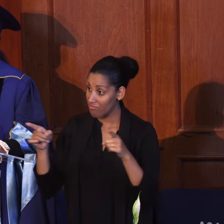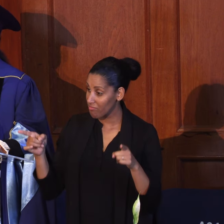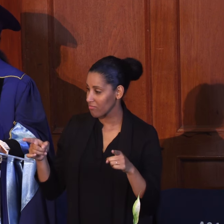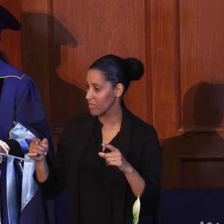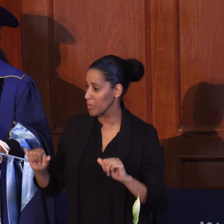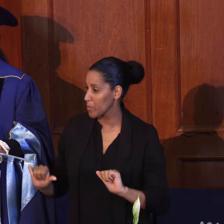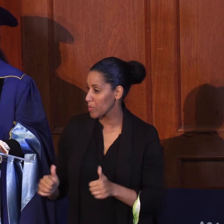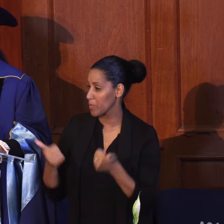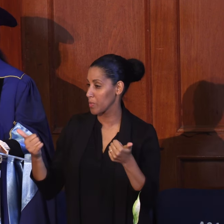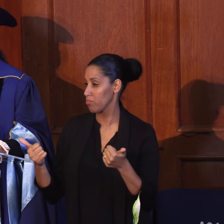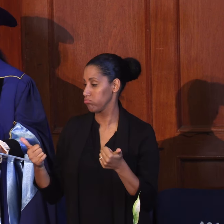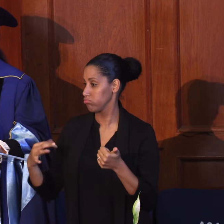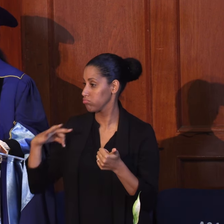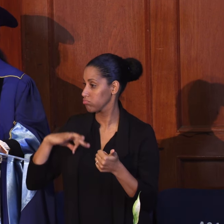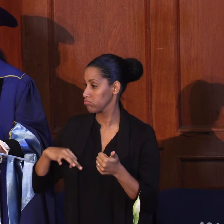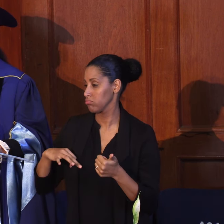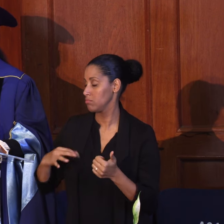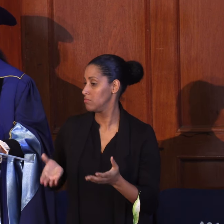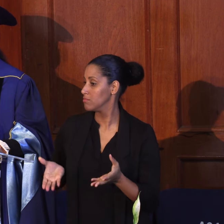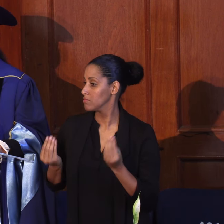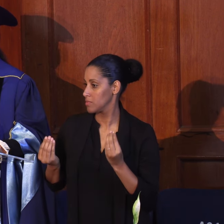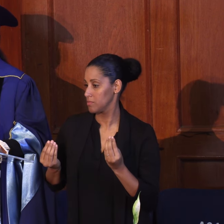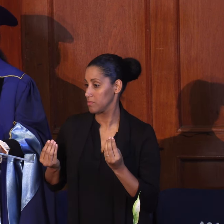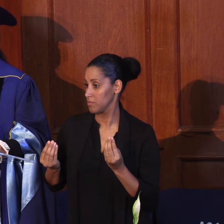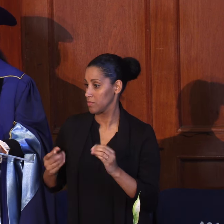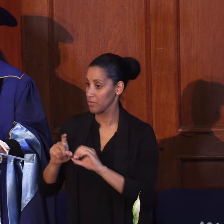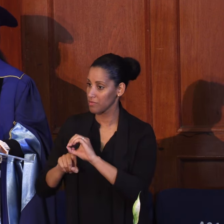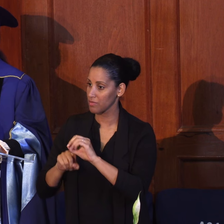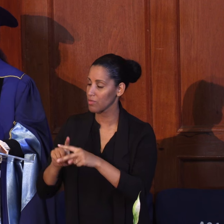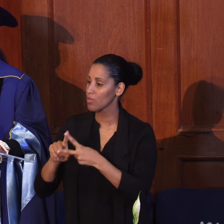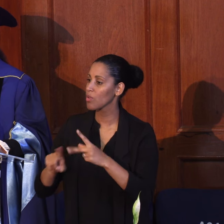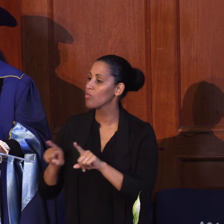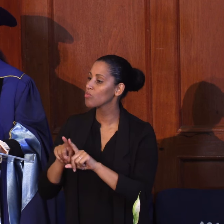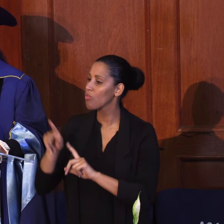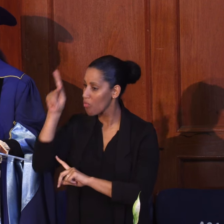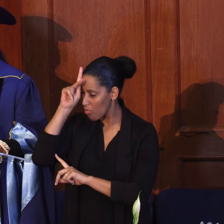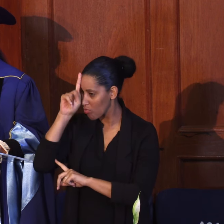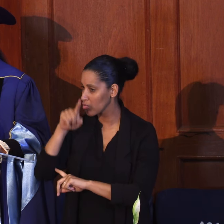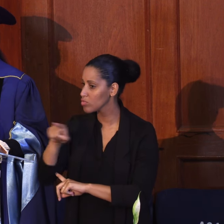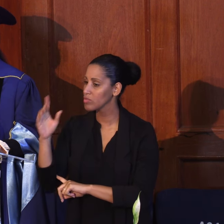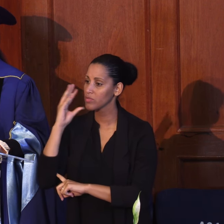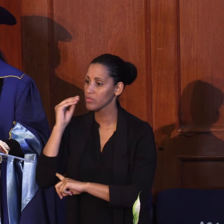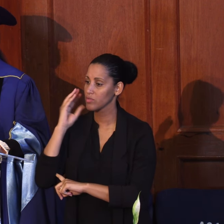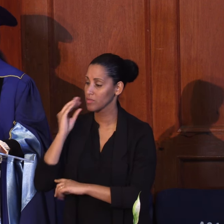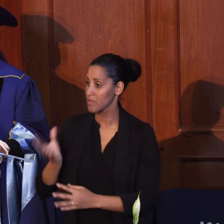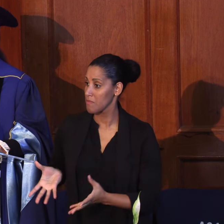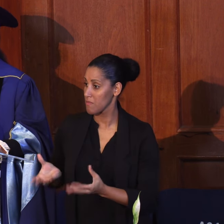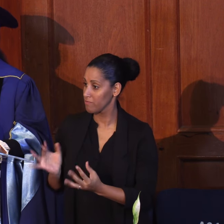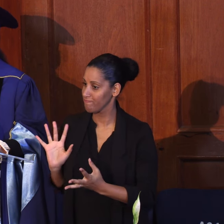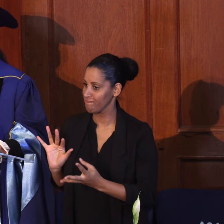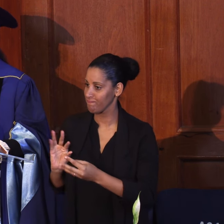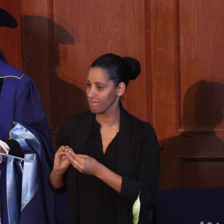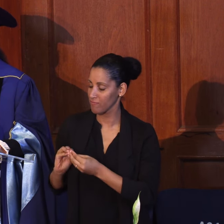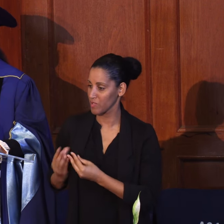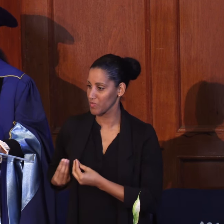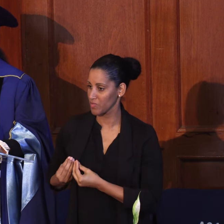well-earned qualifications, including the knowledge and experience you have gained. You're taking with